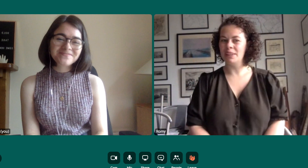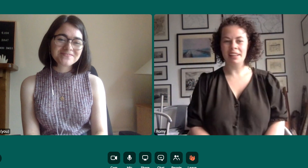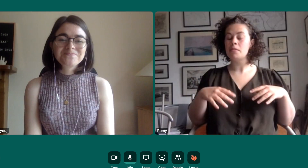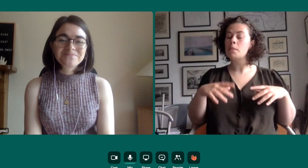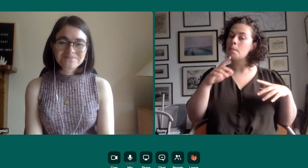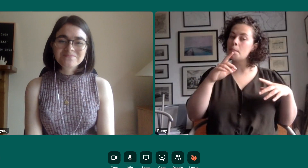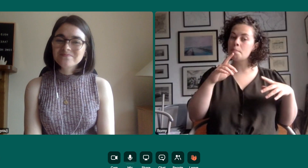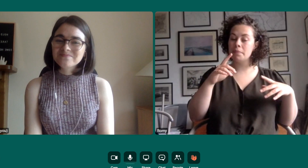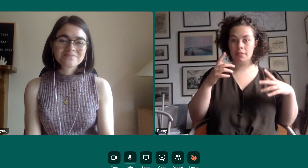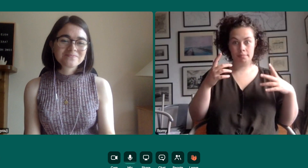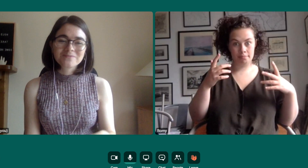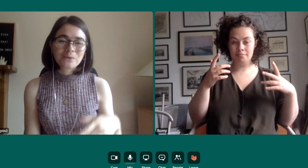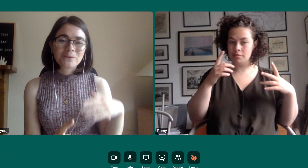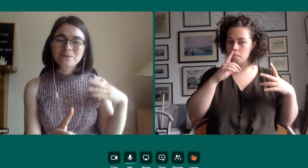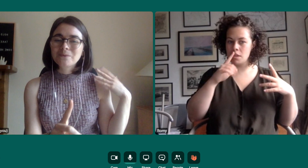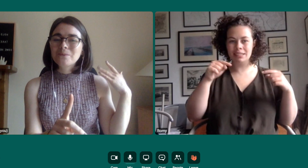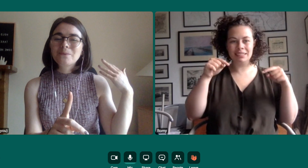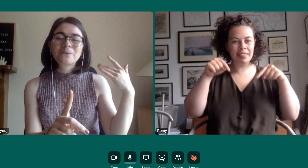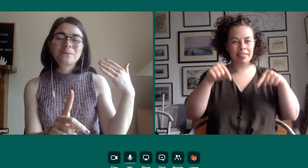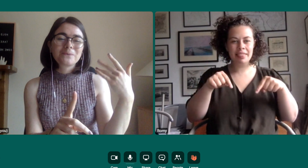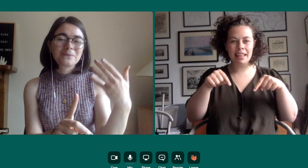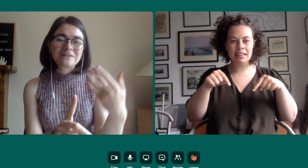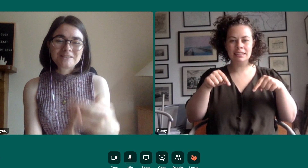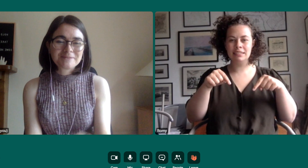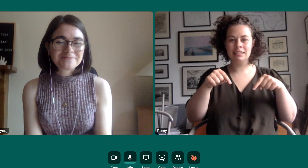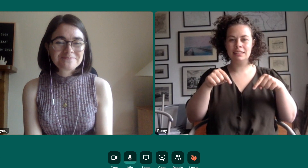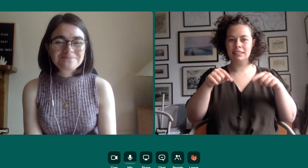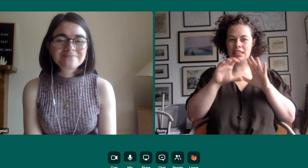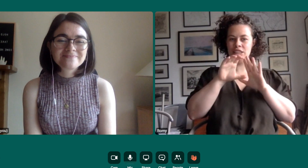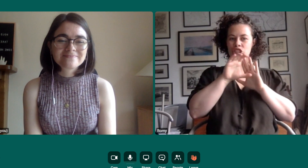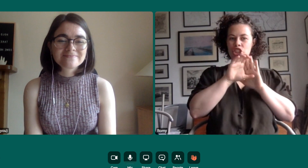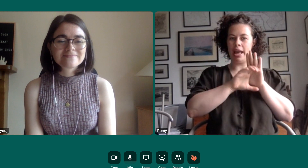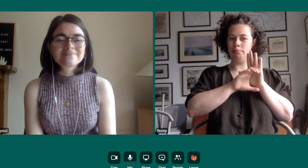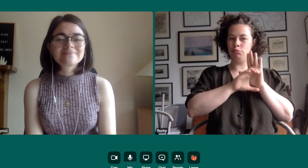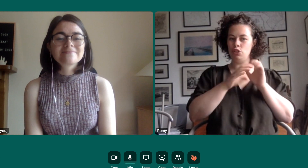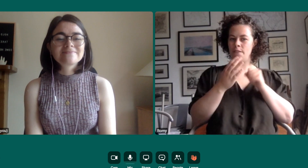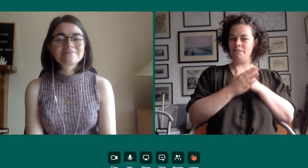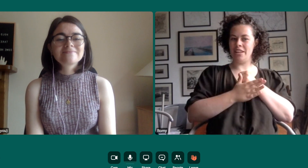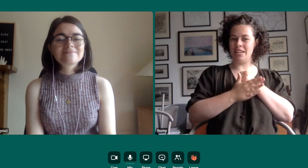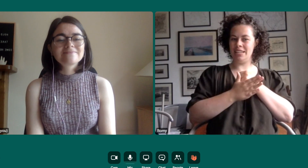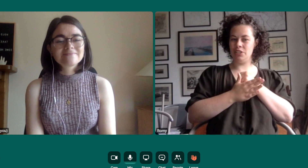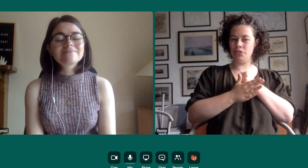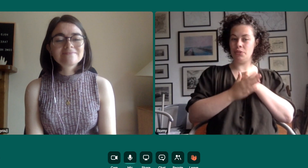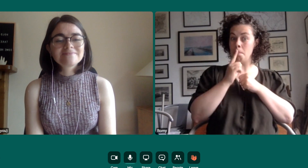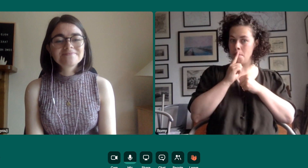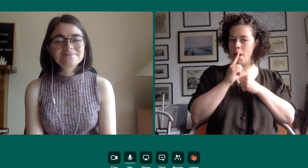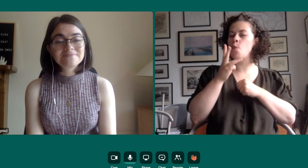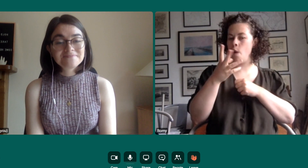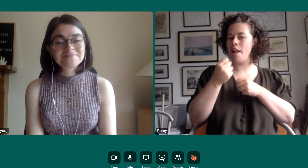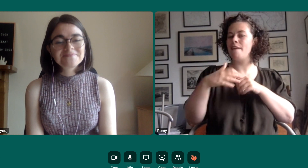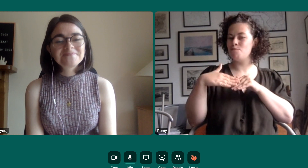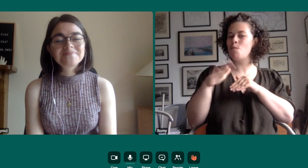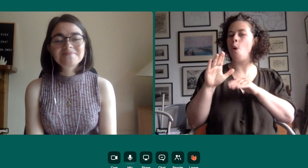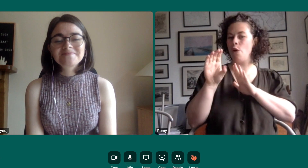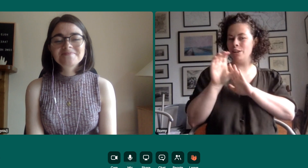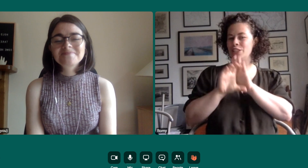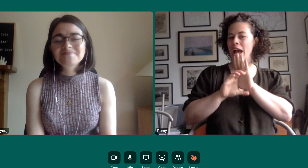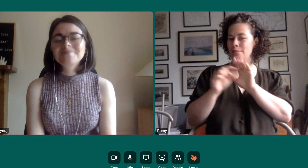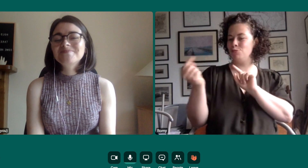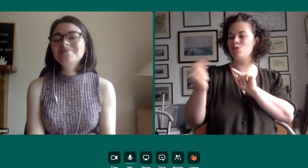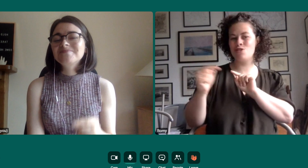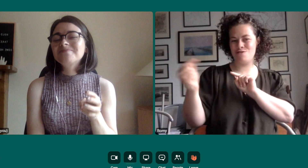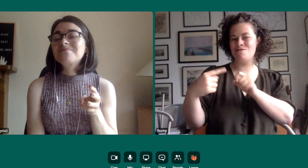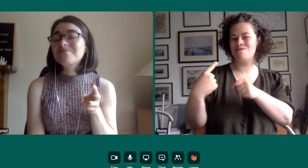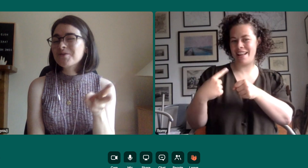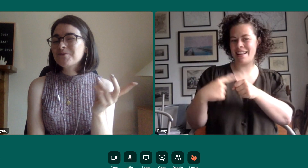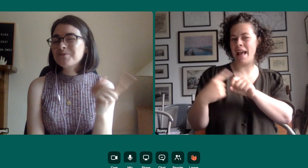is like the end of a chapter, but we will be back. We will be back. We're kind of masochists in that way. Like